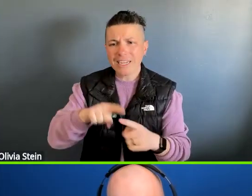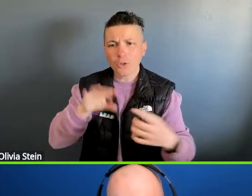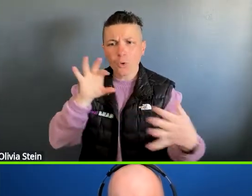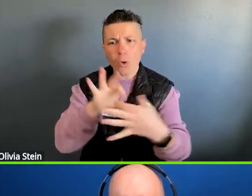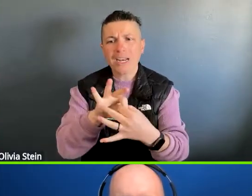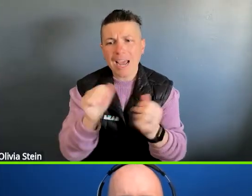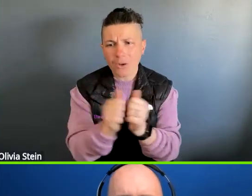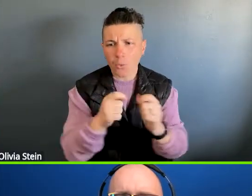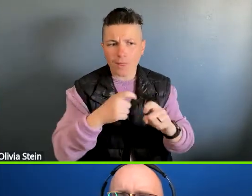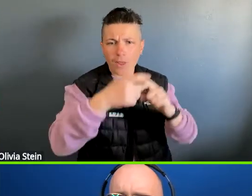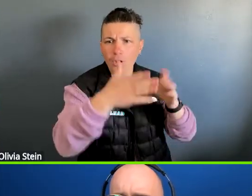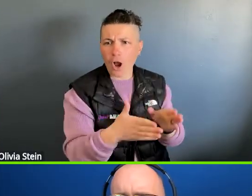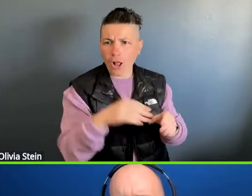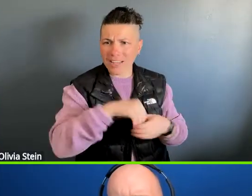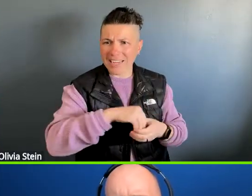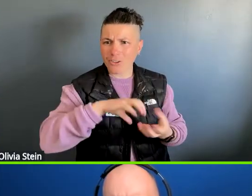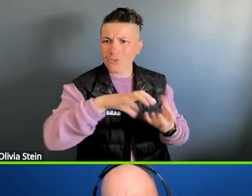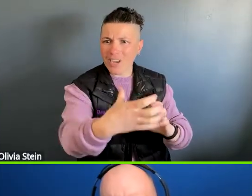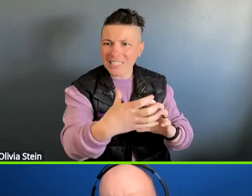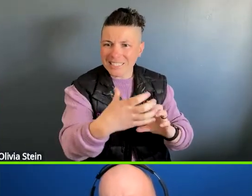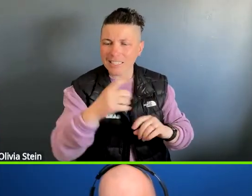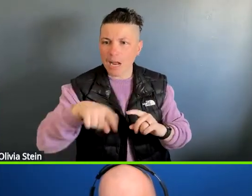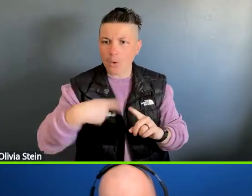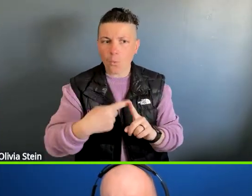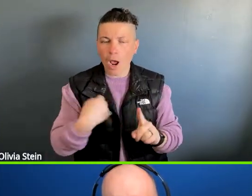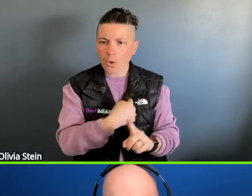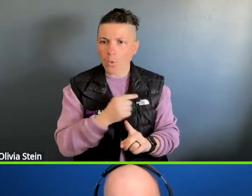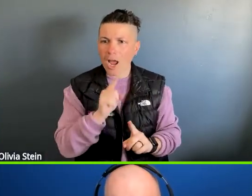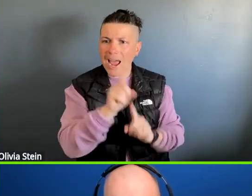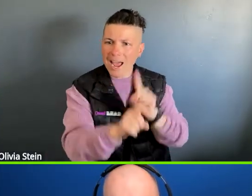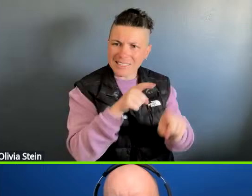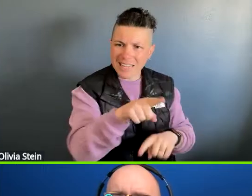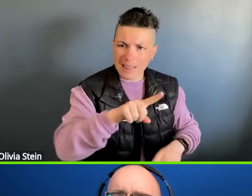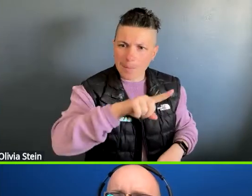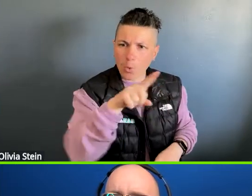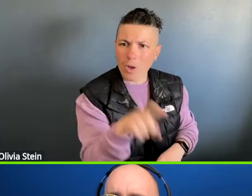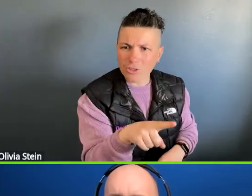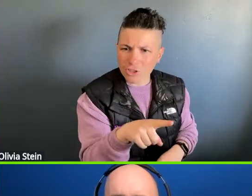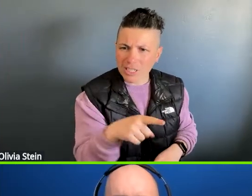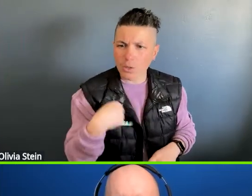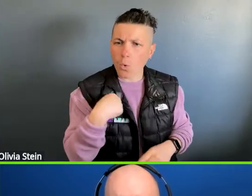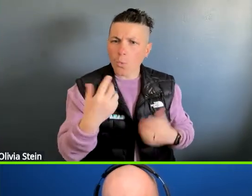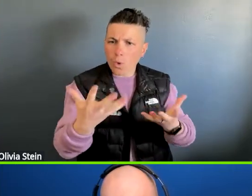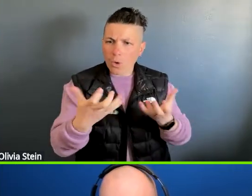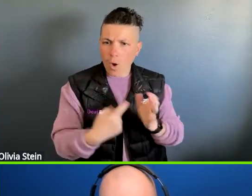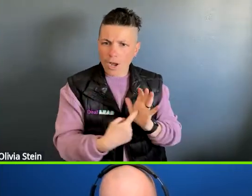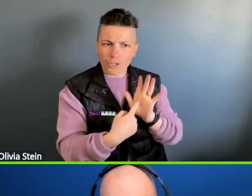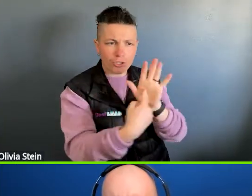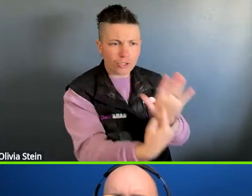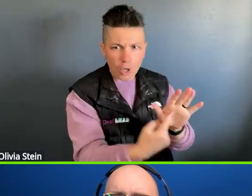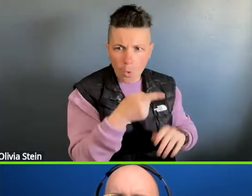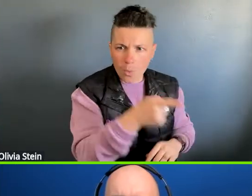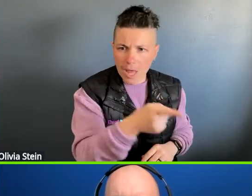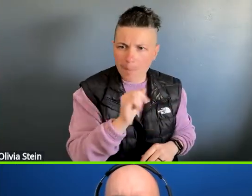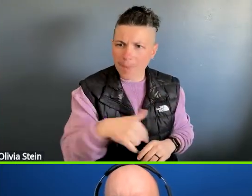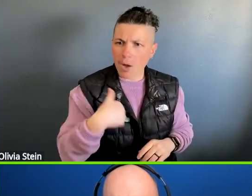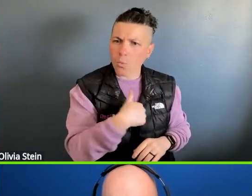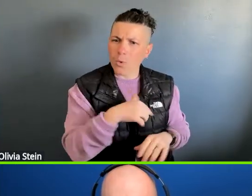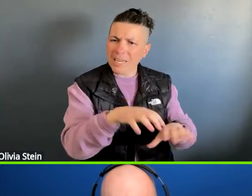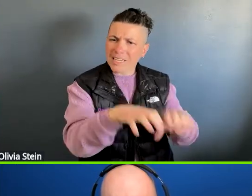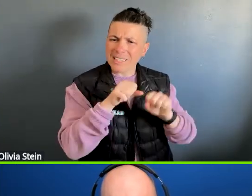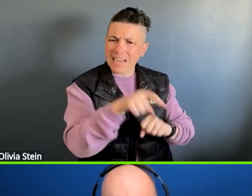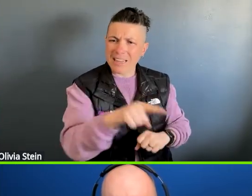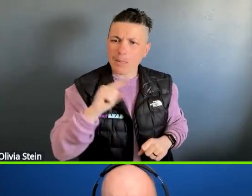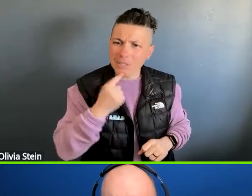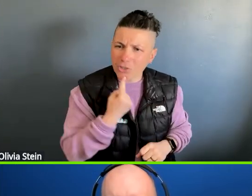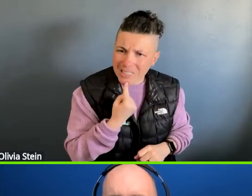just speaking. So when we're needing to connect to a caller who's in crisis, we may be asking them questions. We want to show